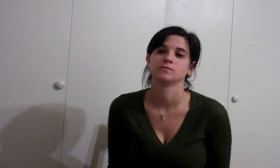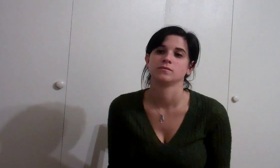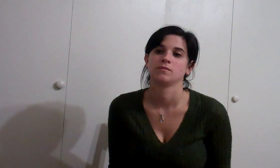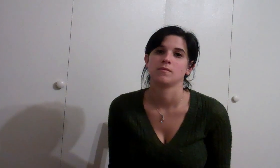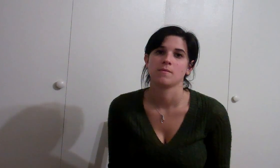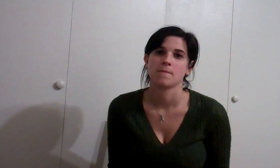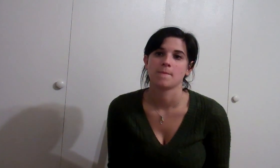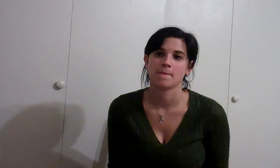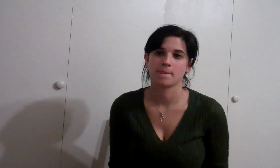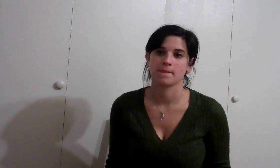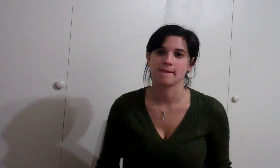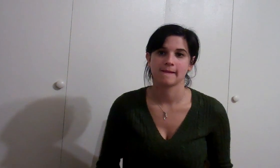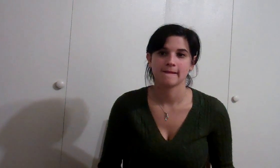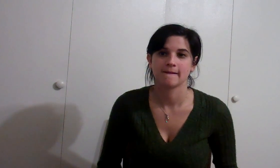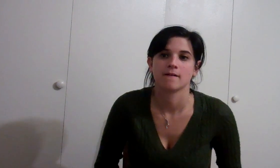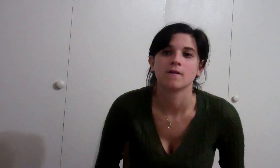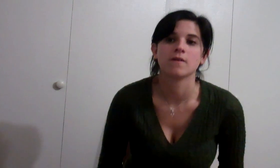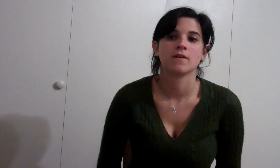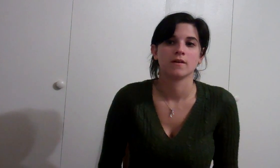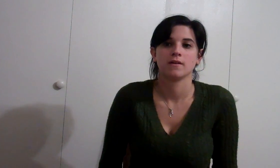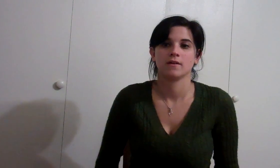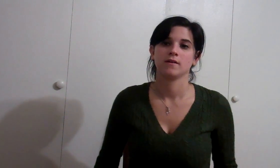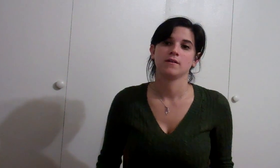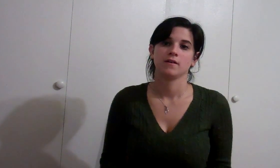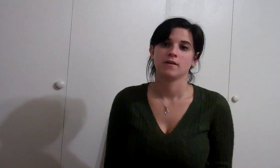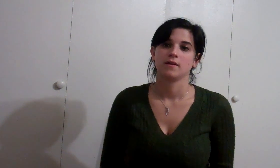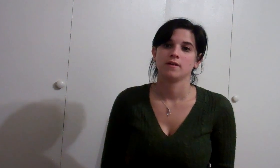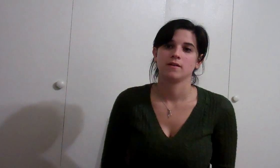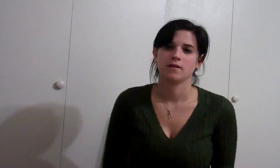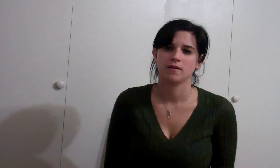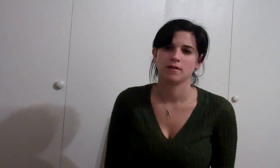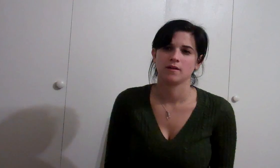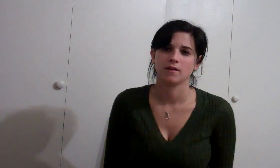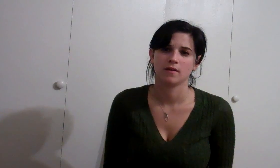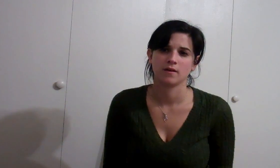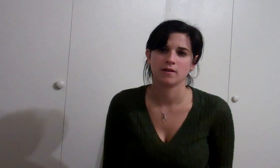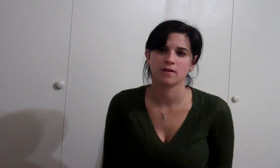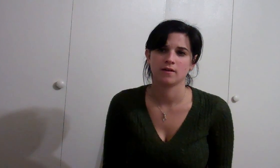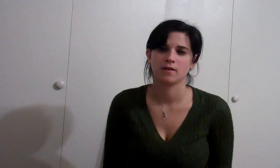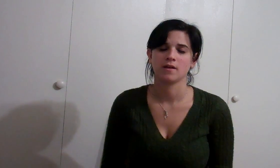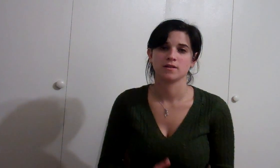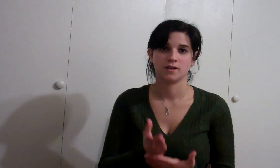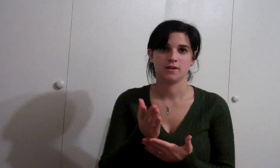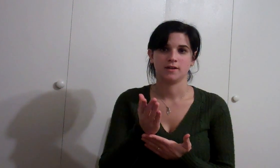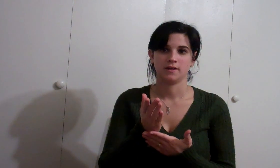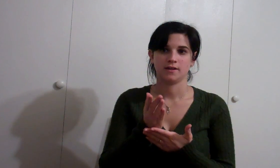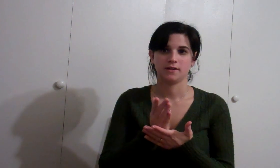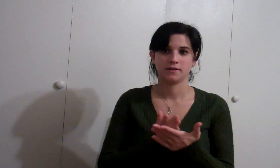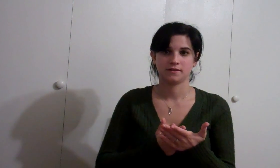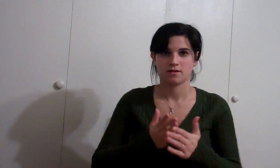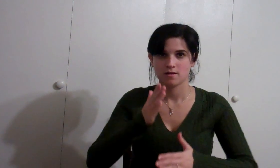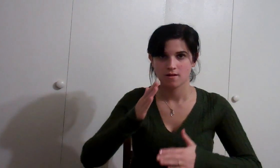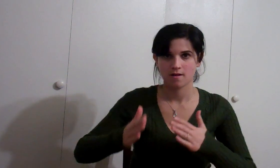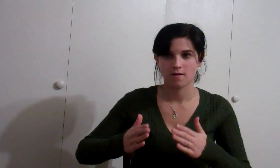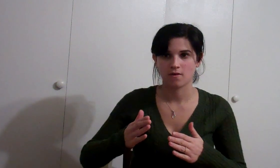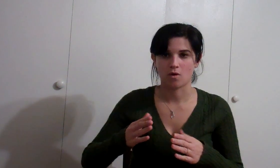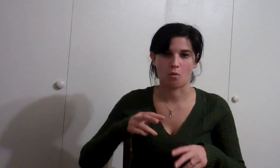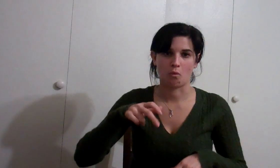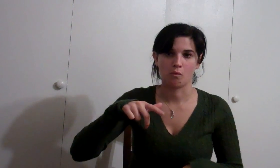Magicians used machines like this when I was a boy. Some walked, some danced, some sang, but the secret was always